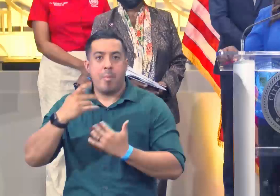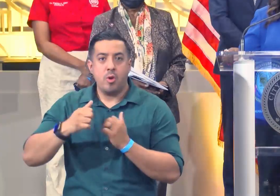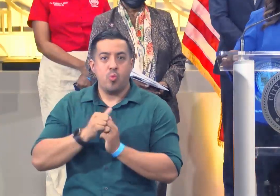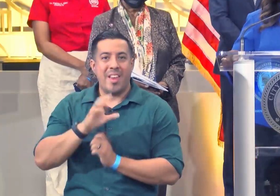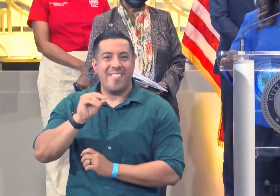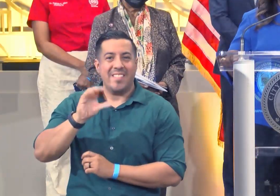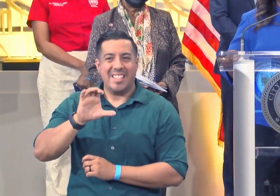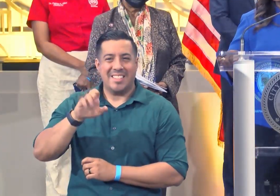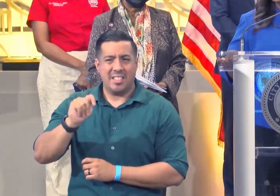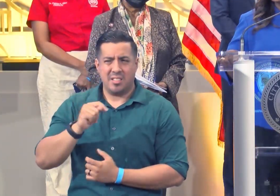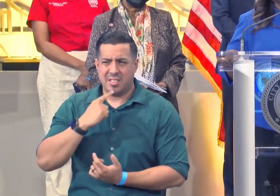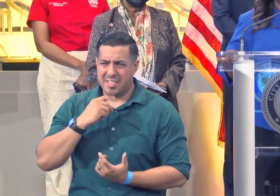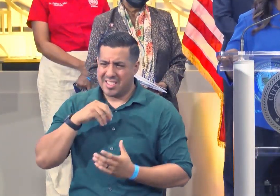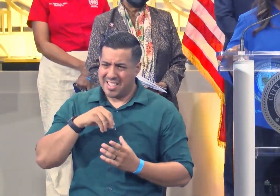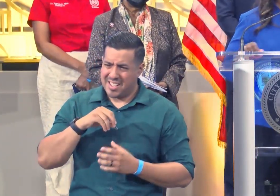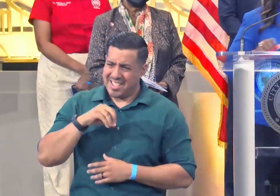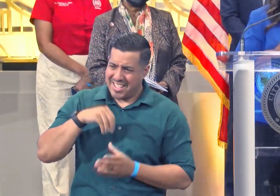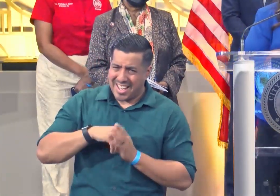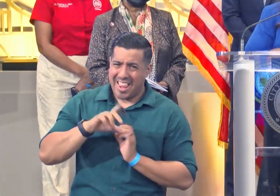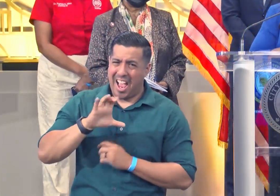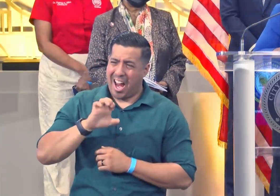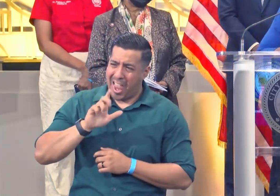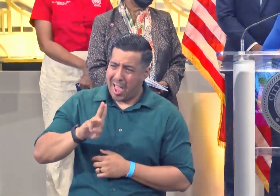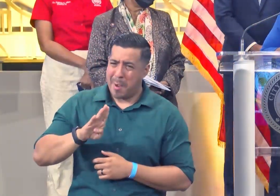said, 50 Cent up in the club?